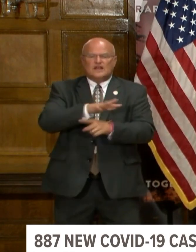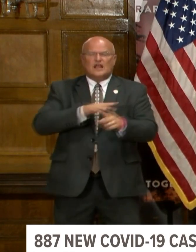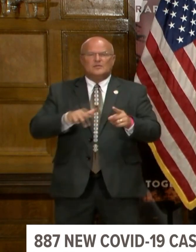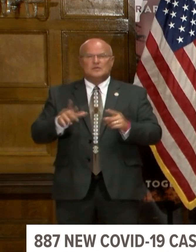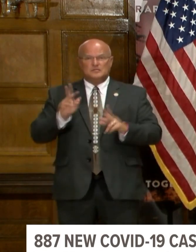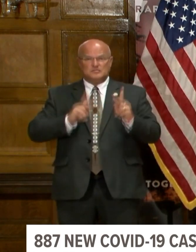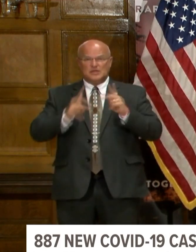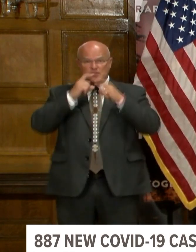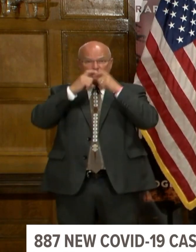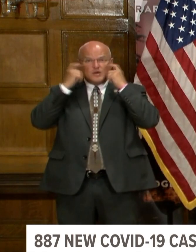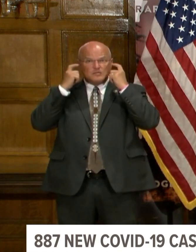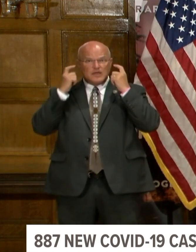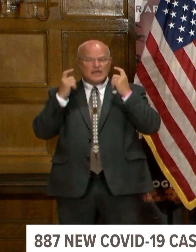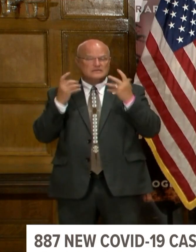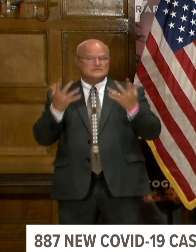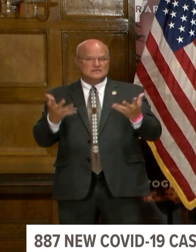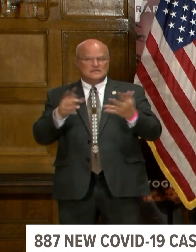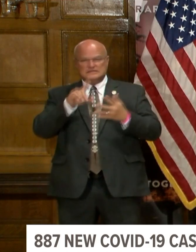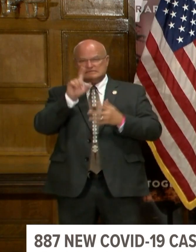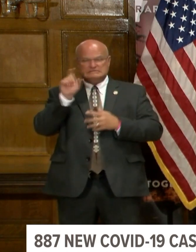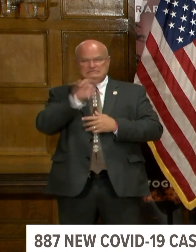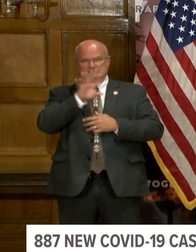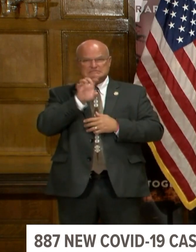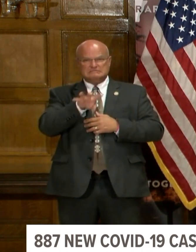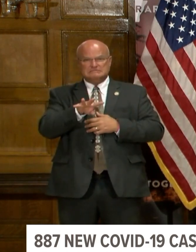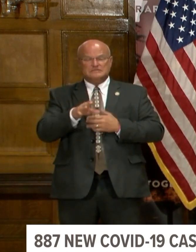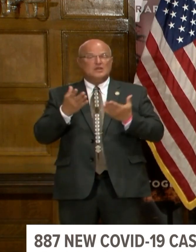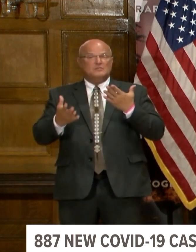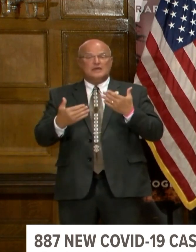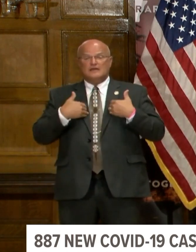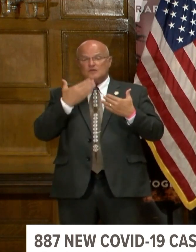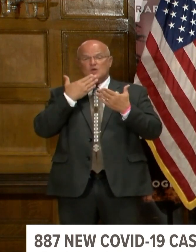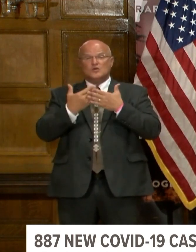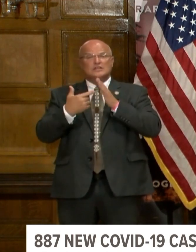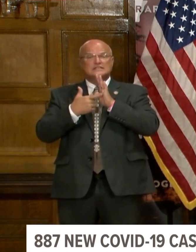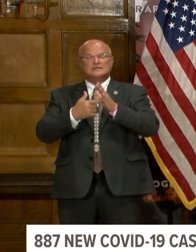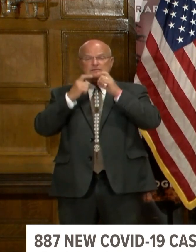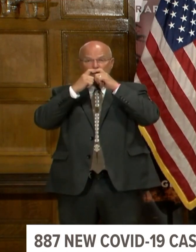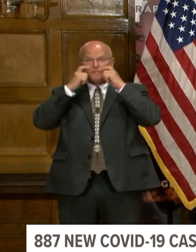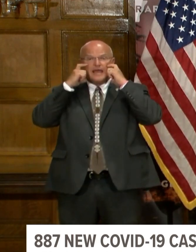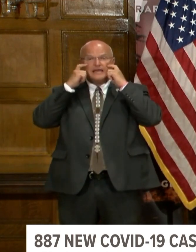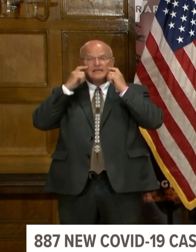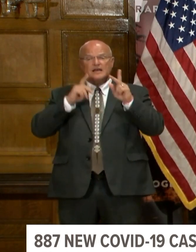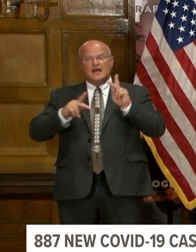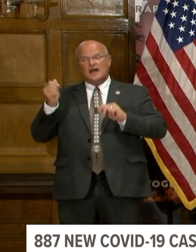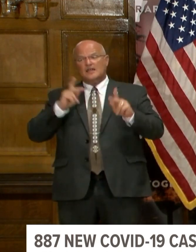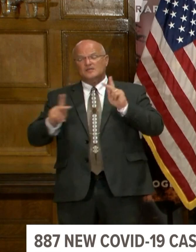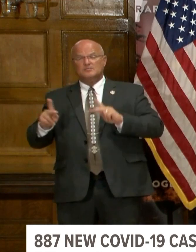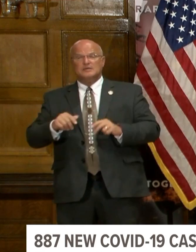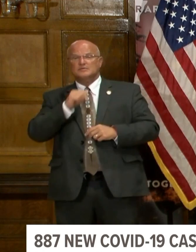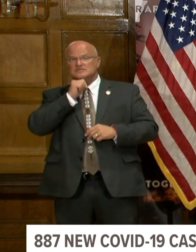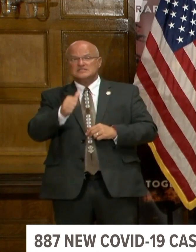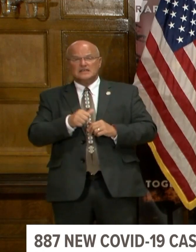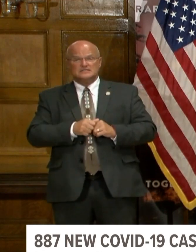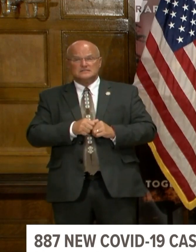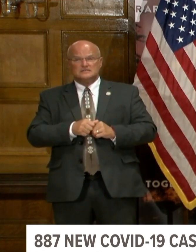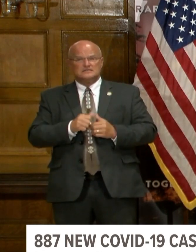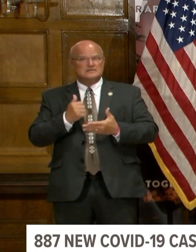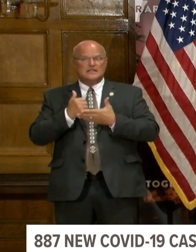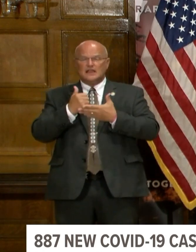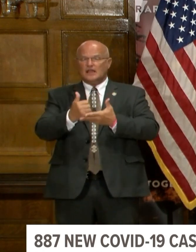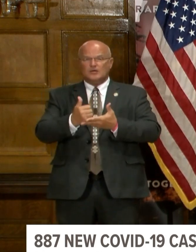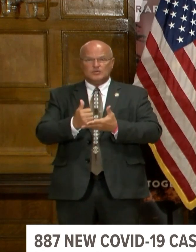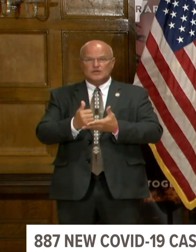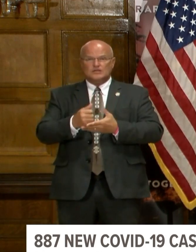there? Will people be wearing masks? Because you might go in and set a good example by wearing a mask, but if somebody else doesn't, that doesn't help a whole